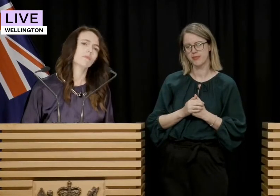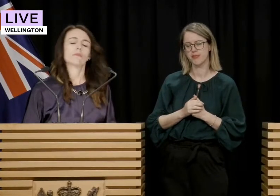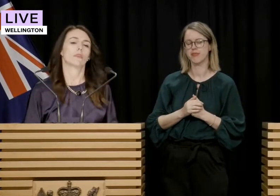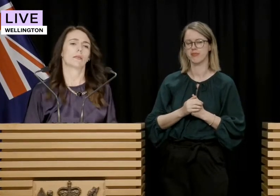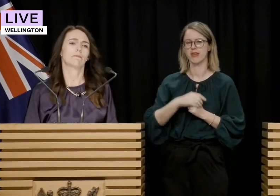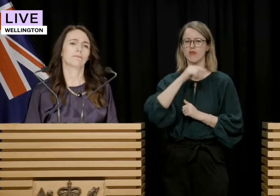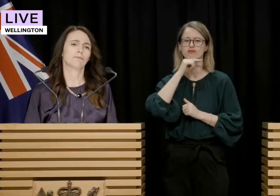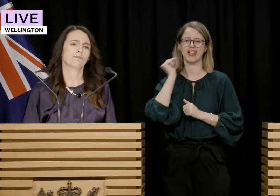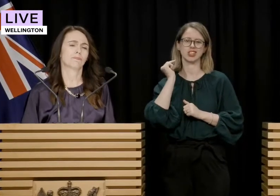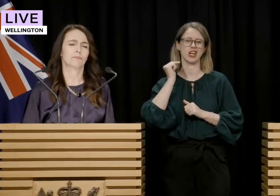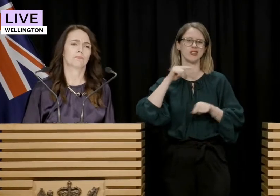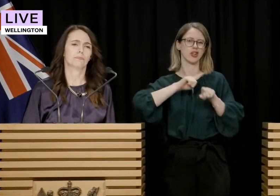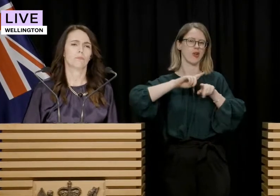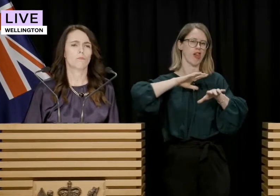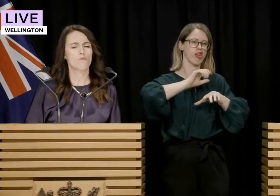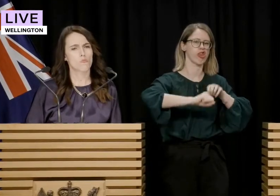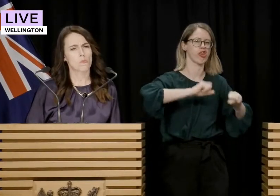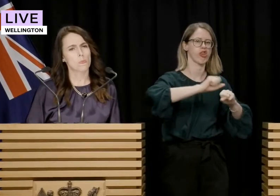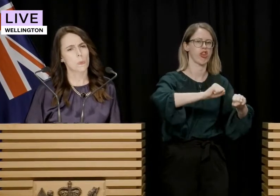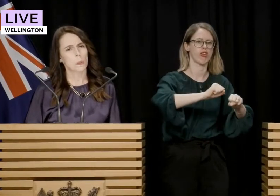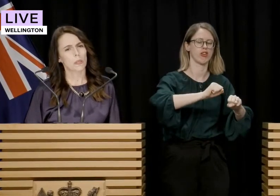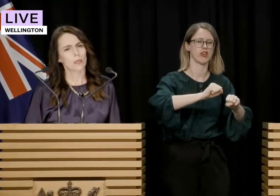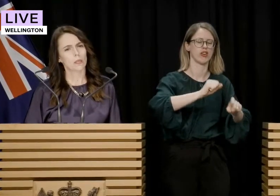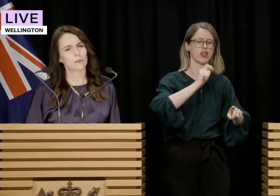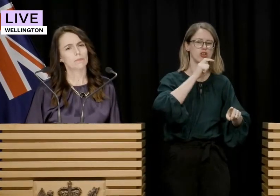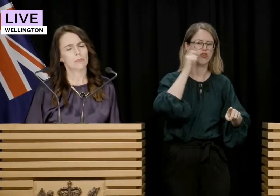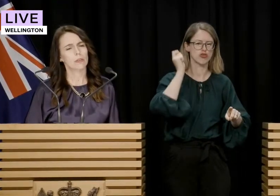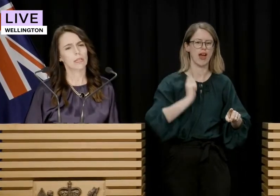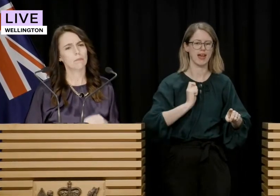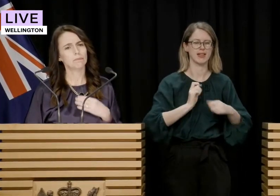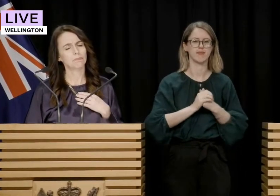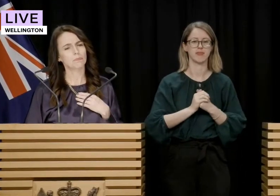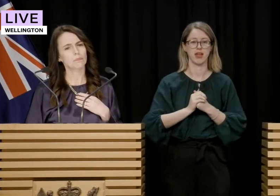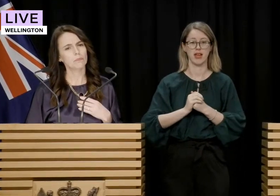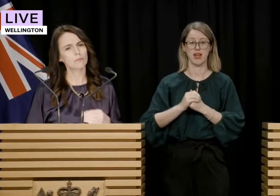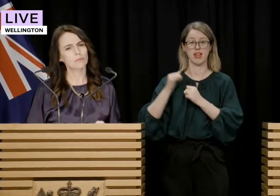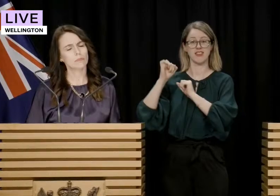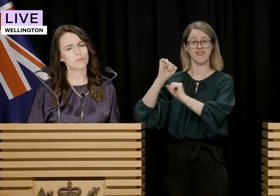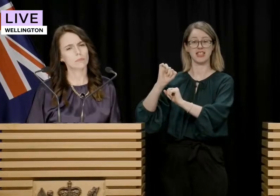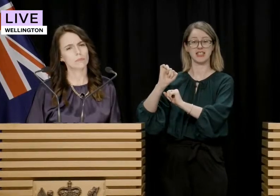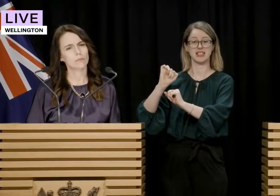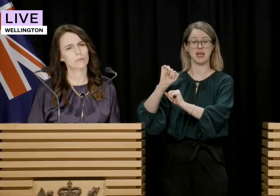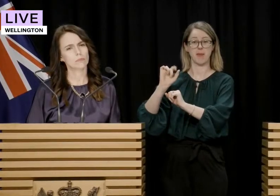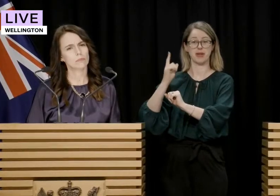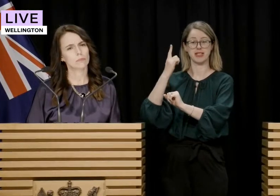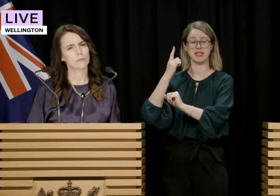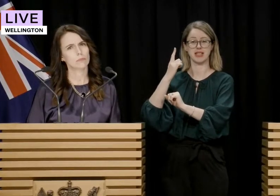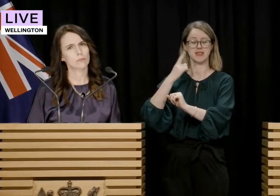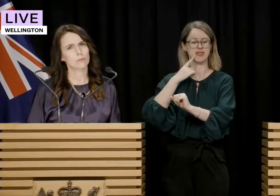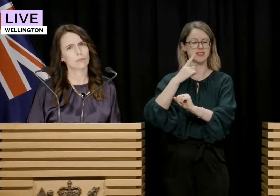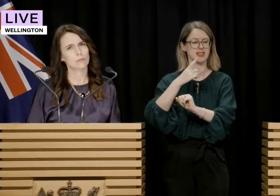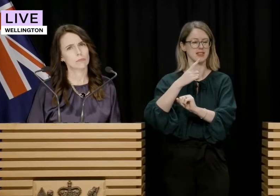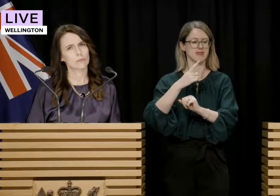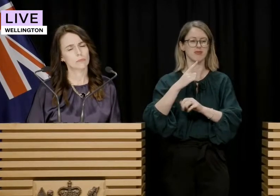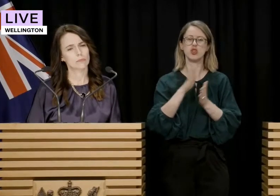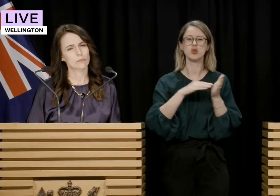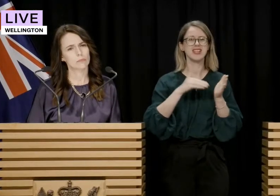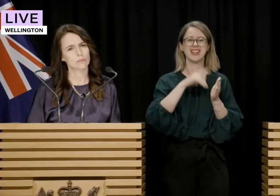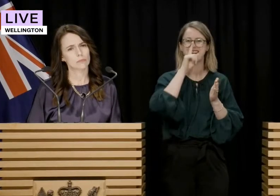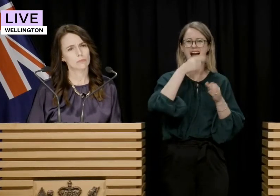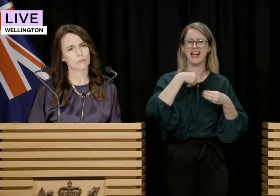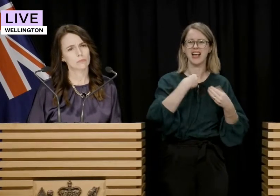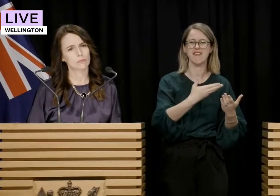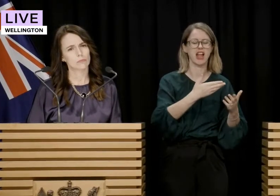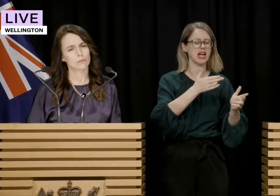invasion of Ukraine. The Defence Minister, you've announced new sanctions today, obviously. Yep. The Defence Minister says New Zealand can't give more lethal aid because the match